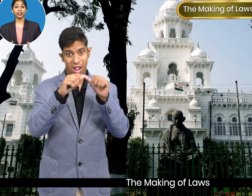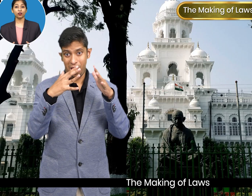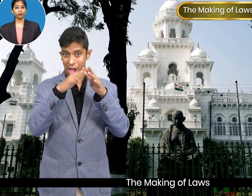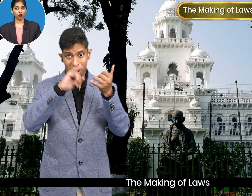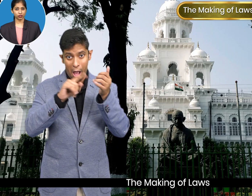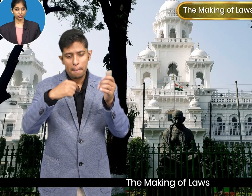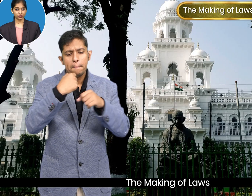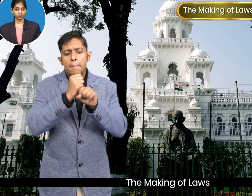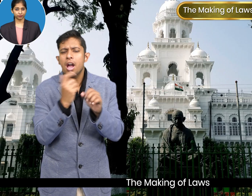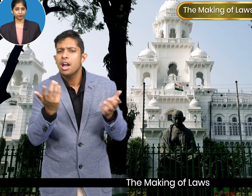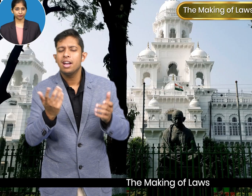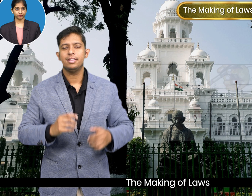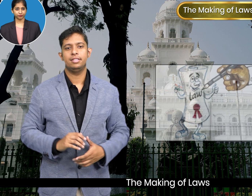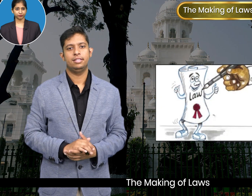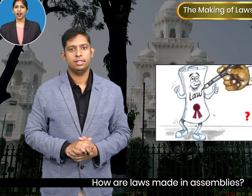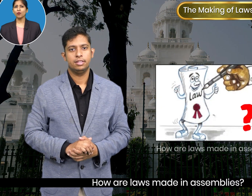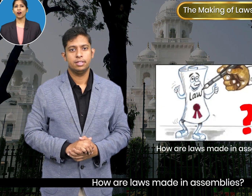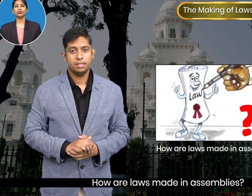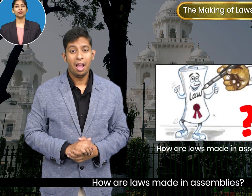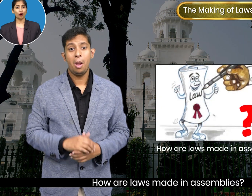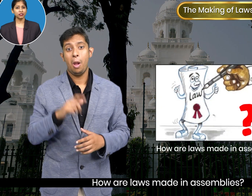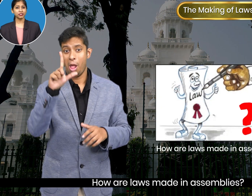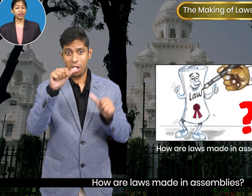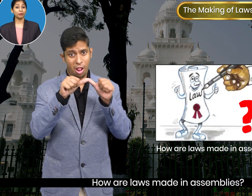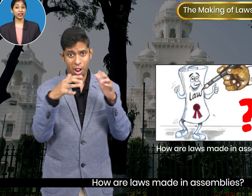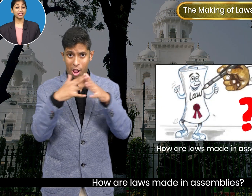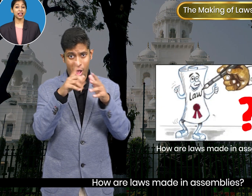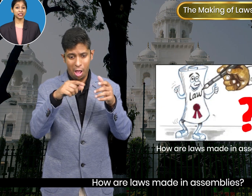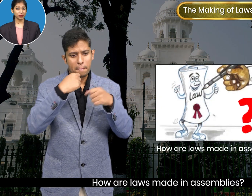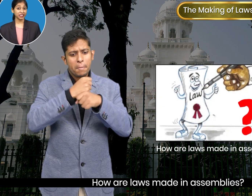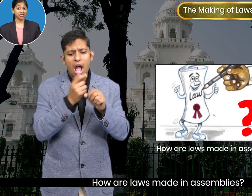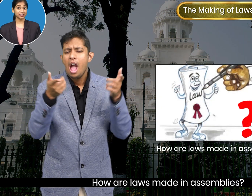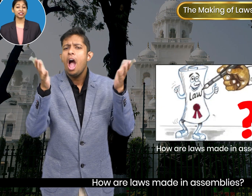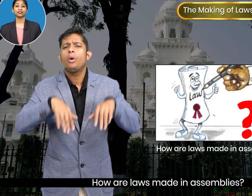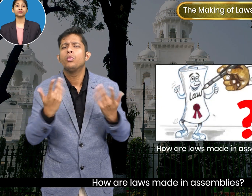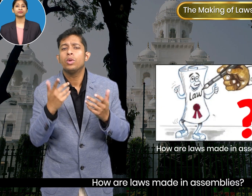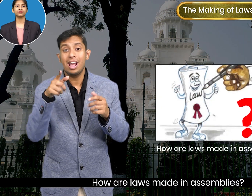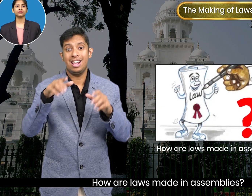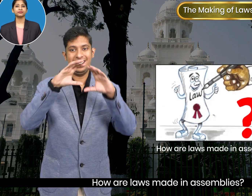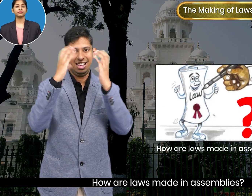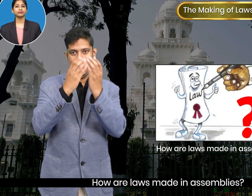The making of laws. How are laws made in assemblies?